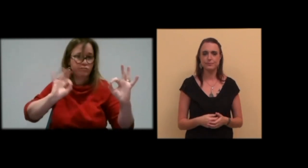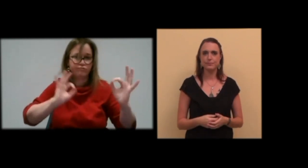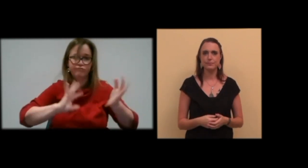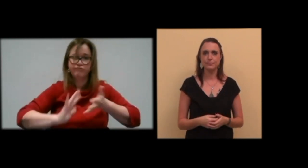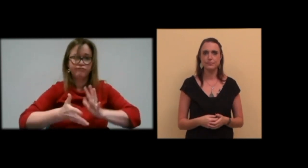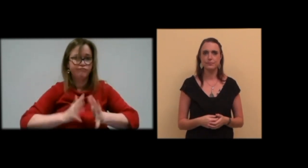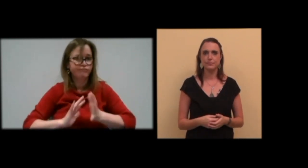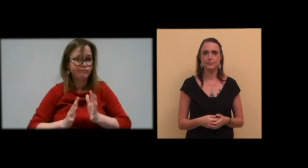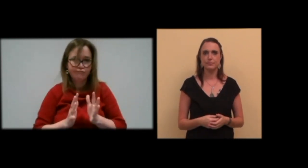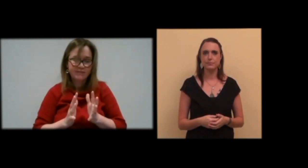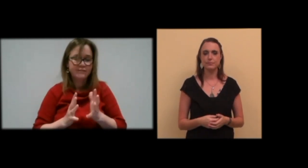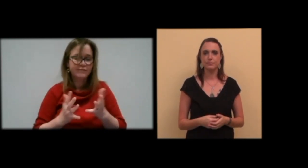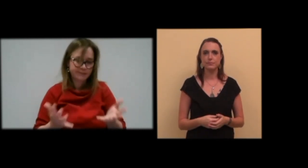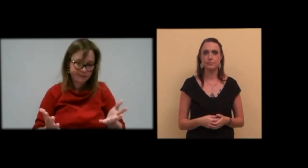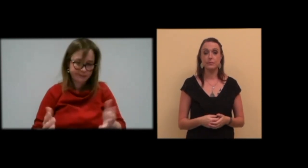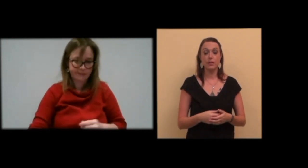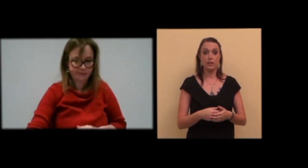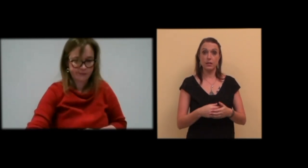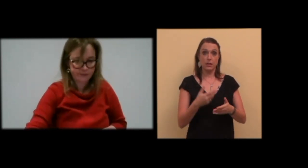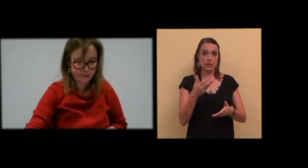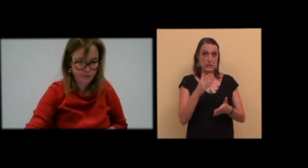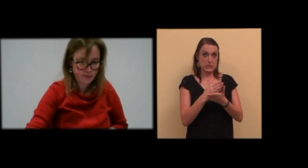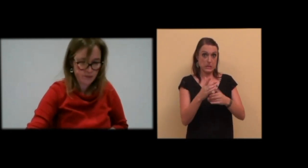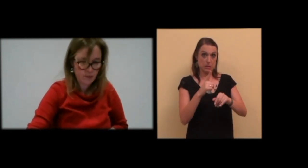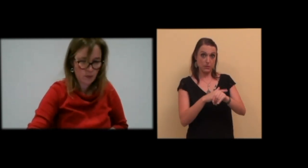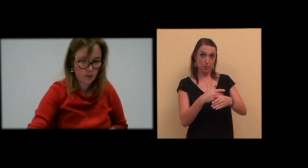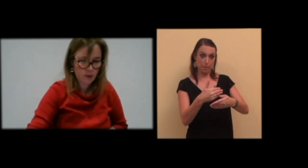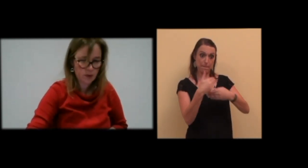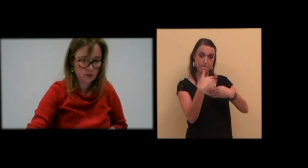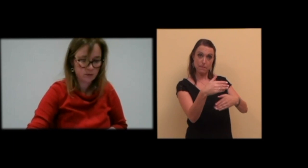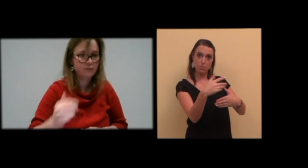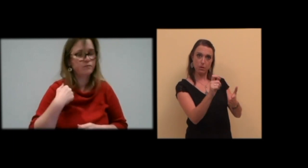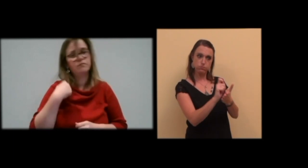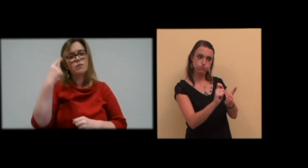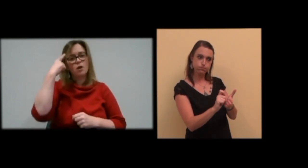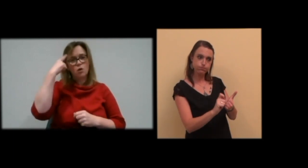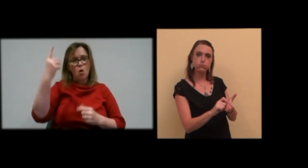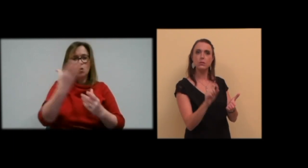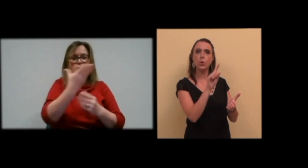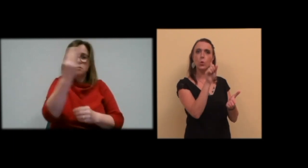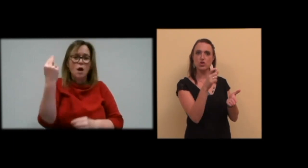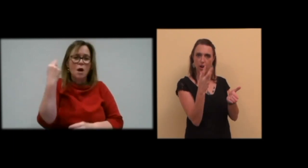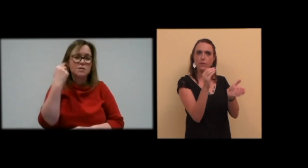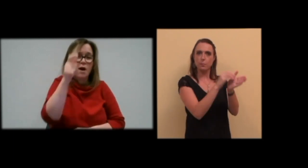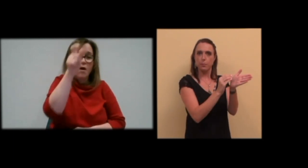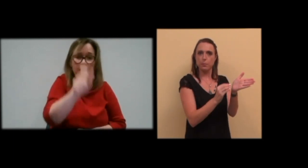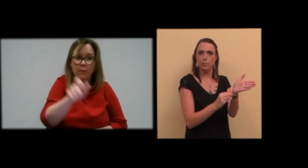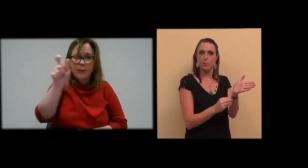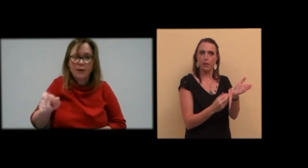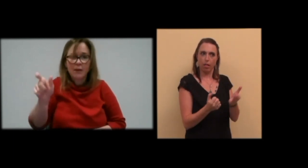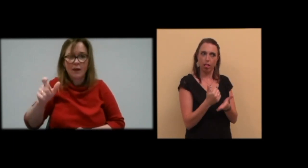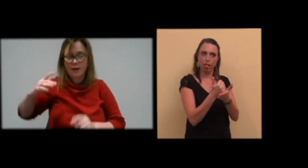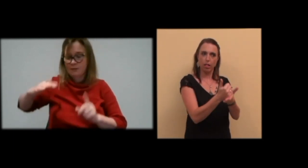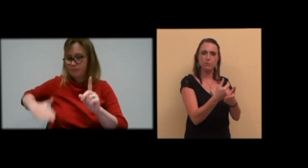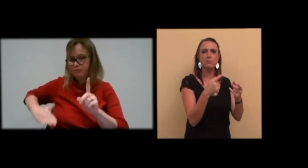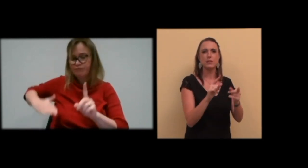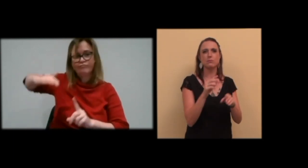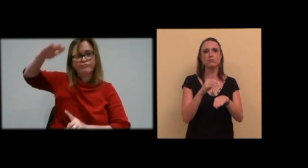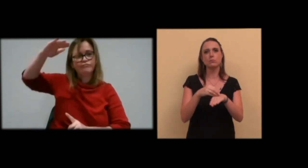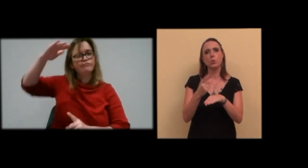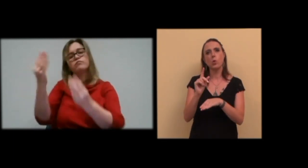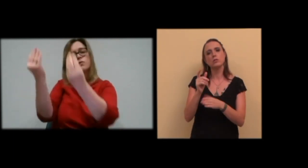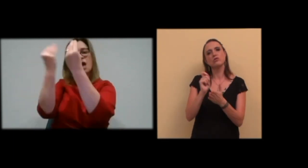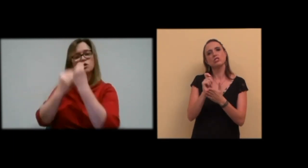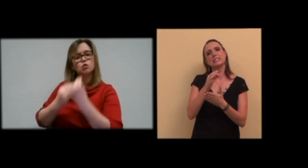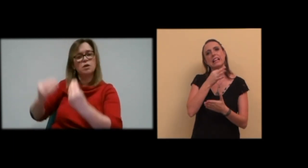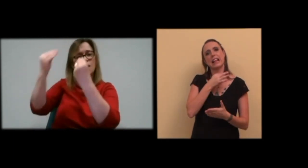to understand the process that's taking place. Even if they give them a copy of the written form, then it's lots of written